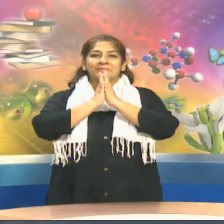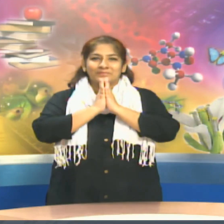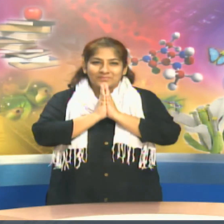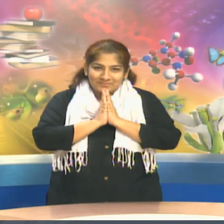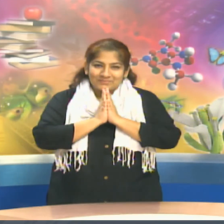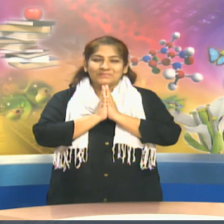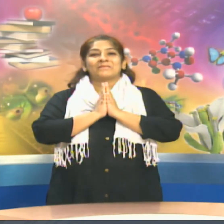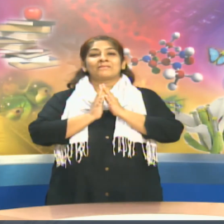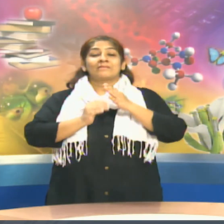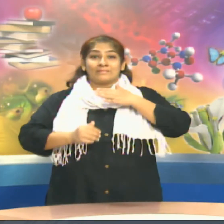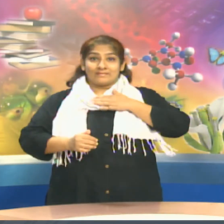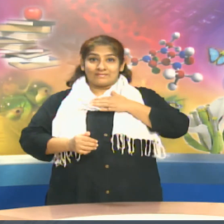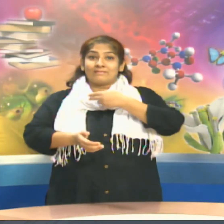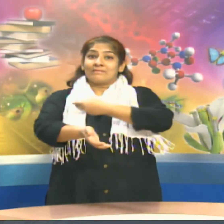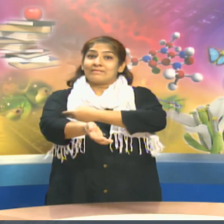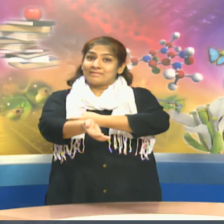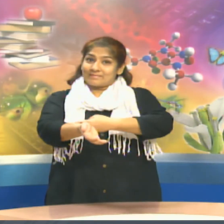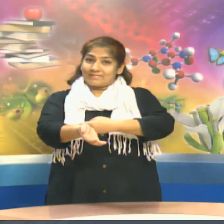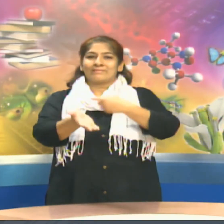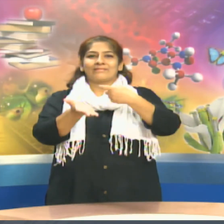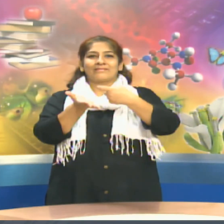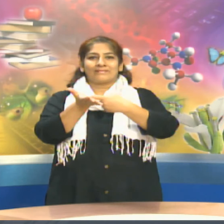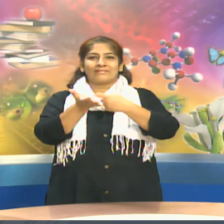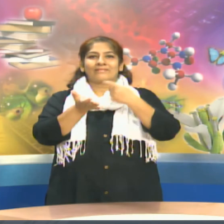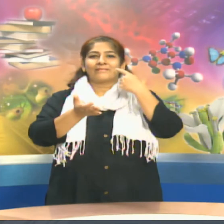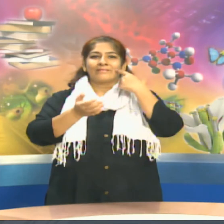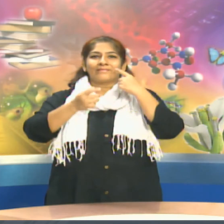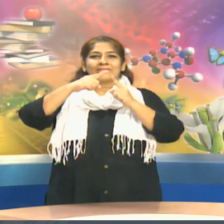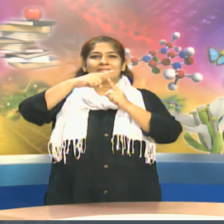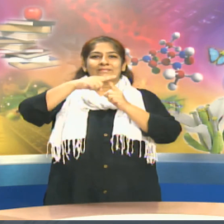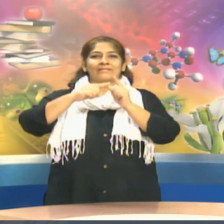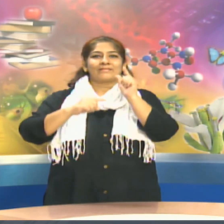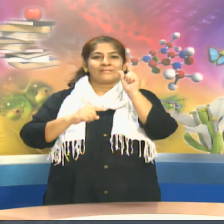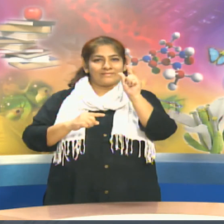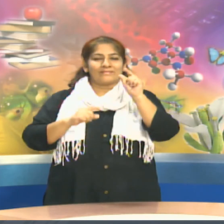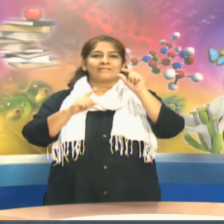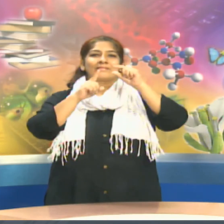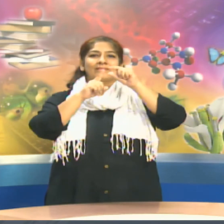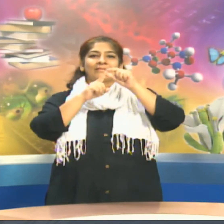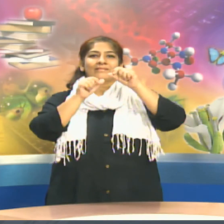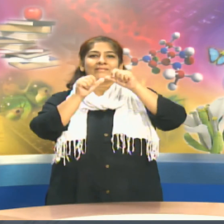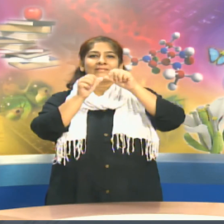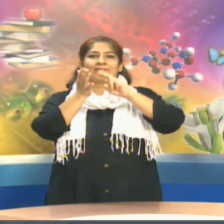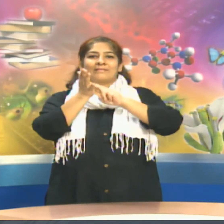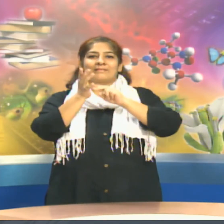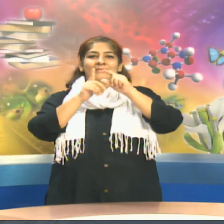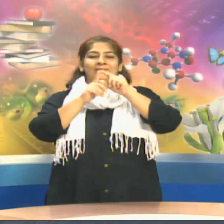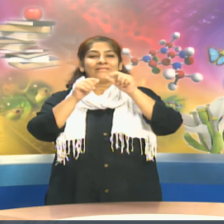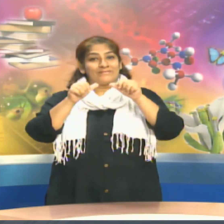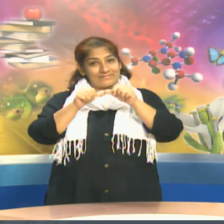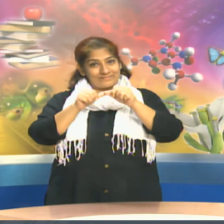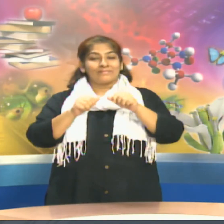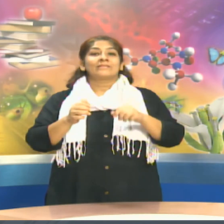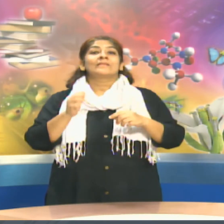Welcome you all in this video. Namaskar. My name is Ritu Panda.